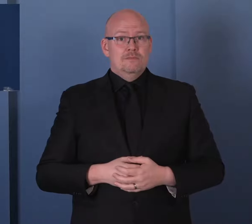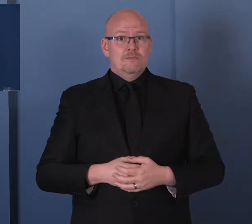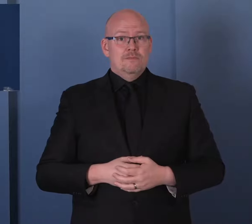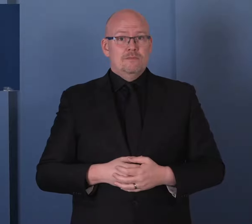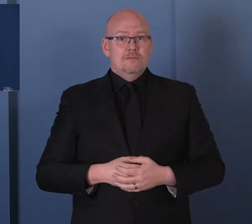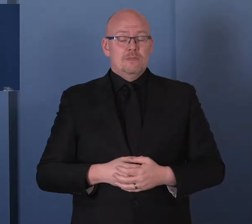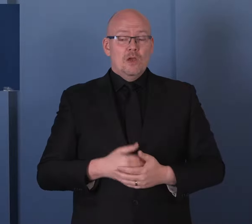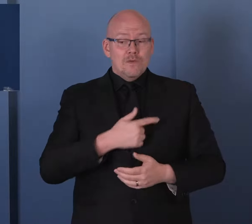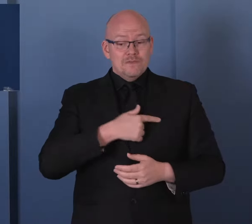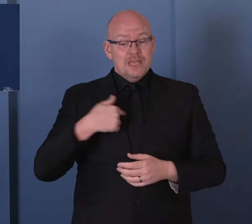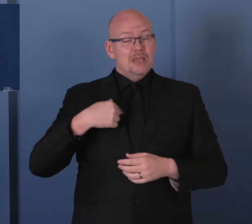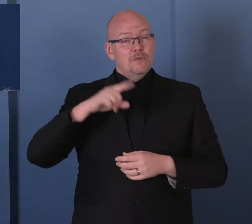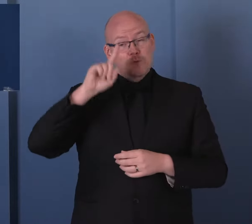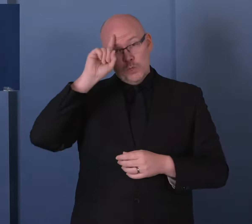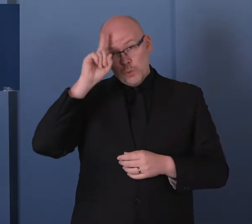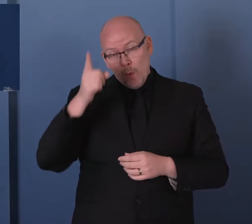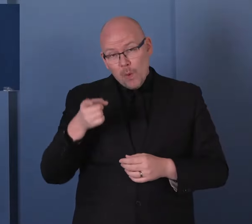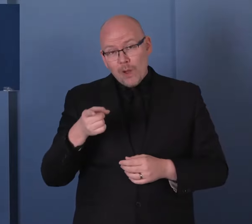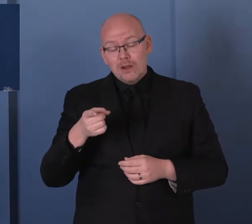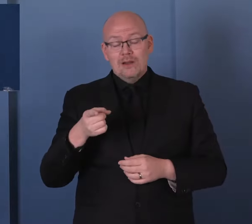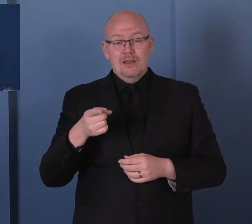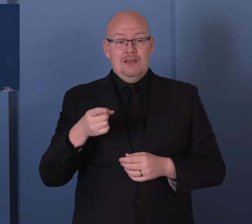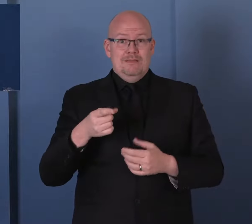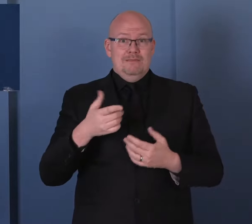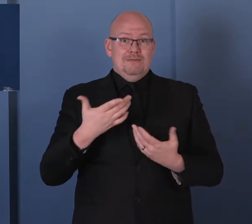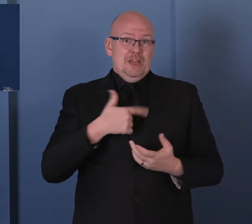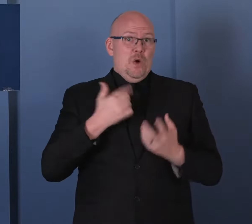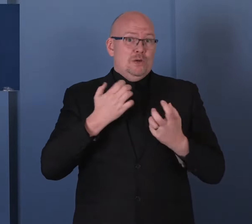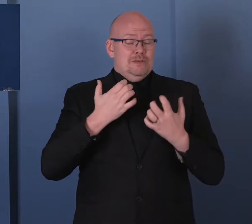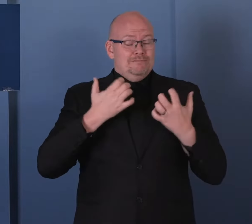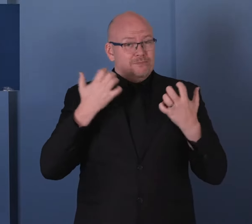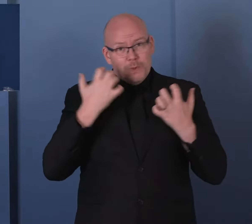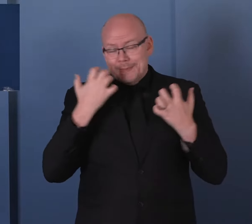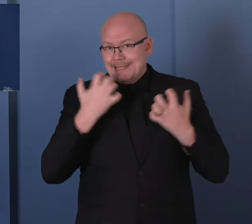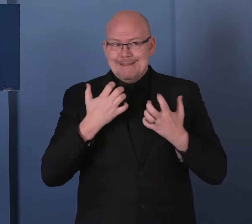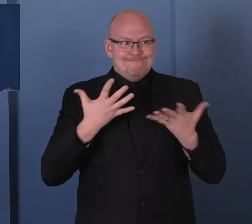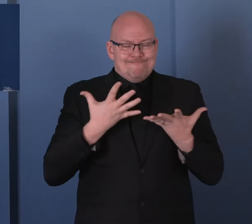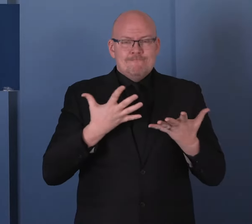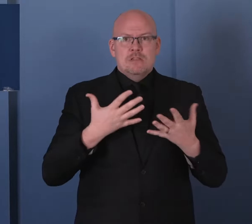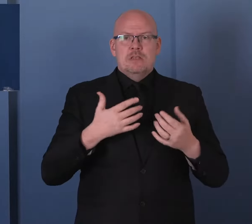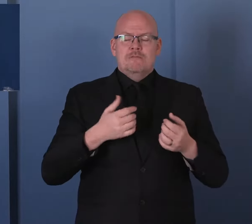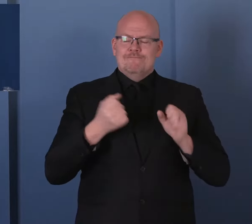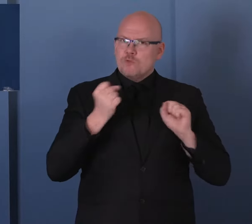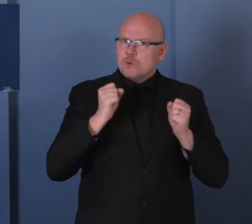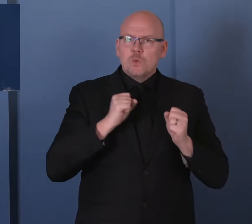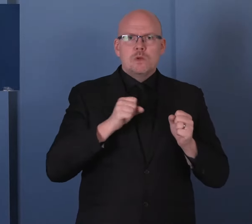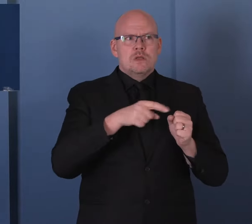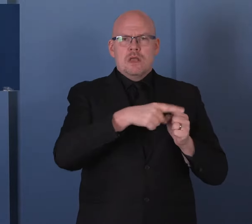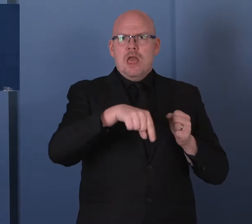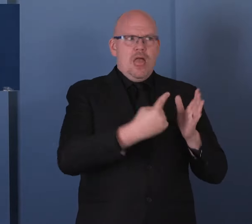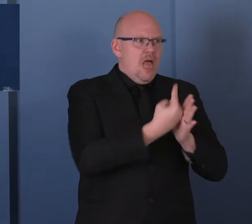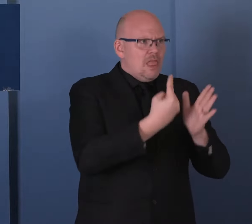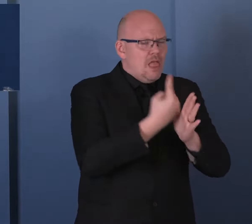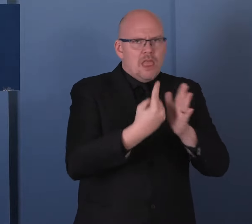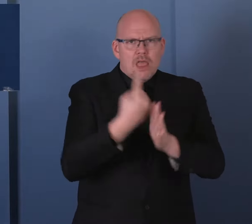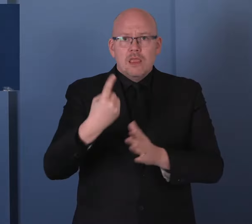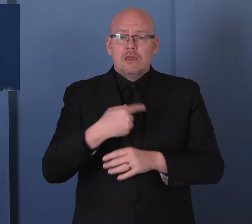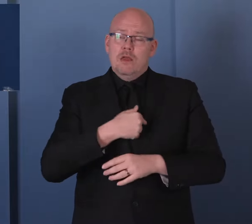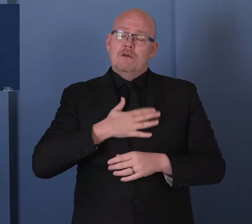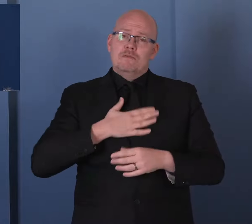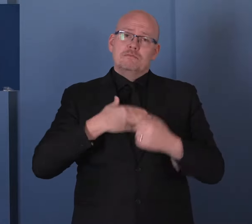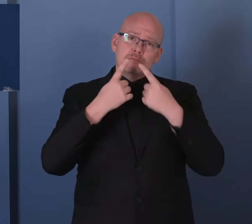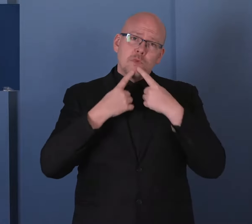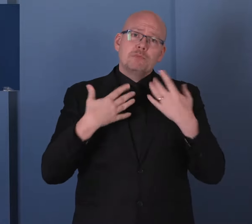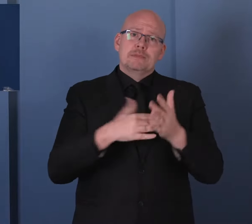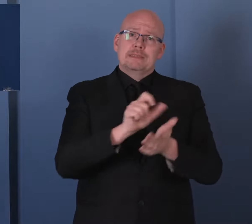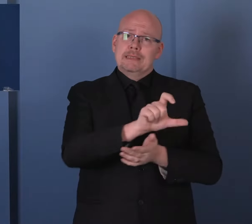the frustration these actions lead to, and my message to all fellow Swedes is very simple.